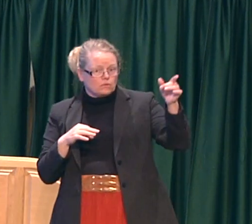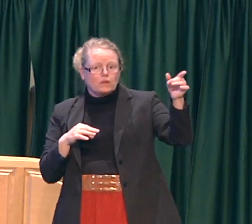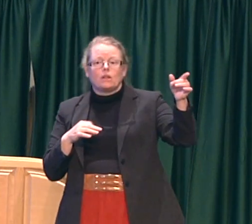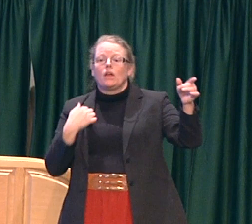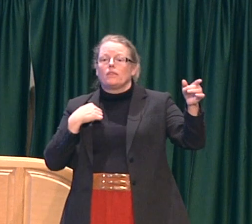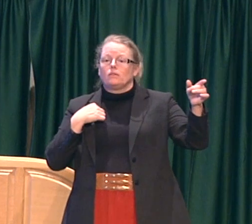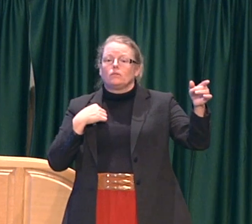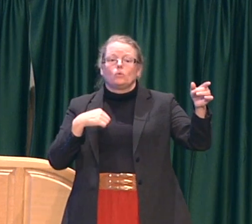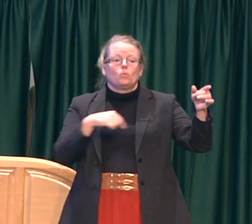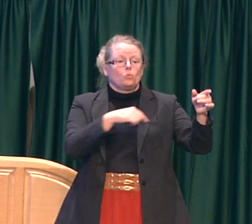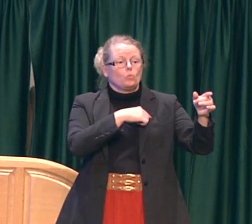staff.